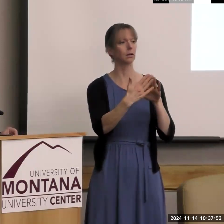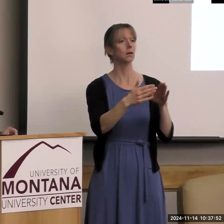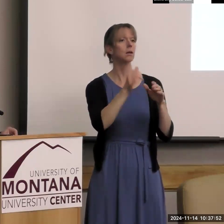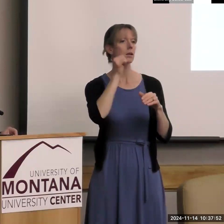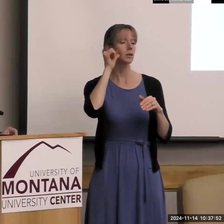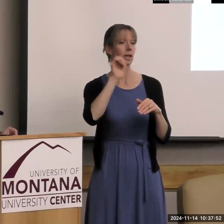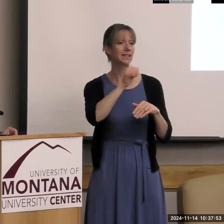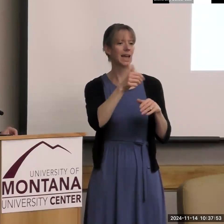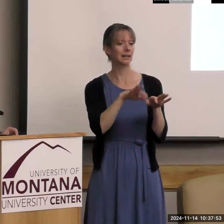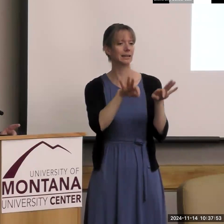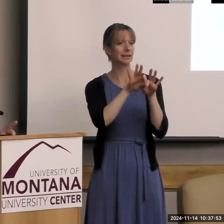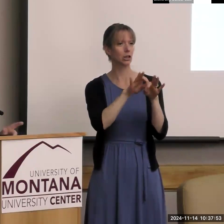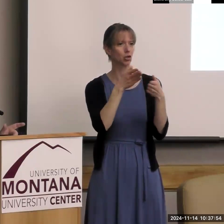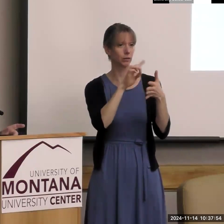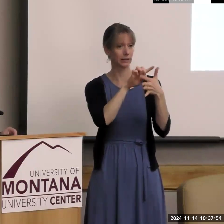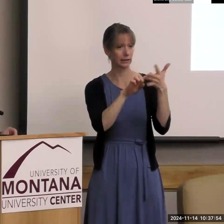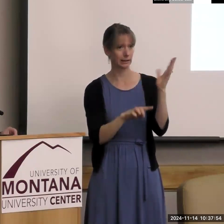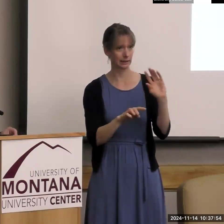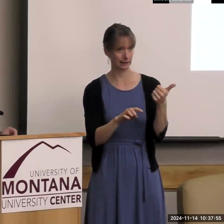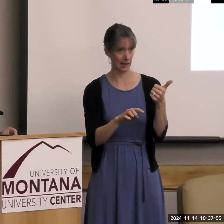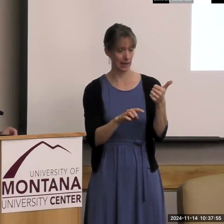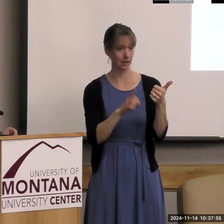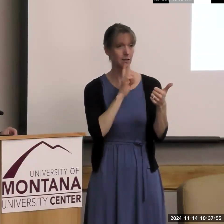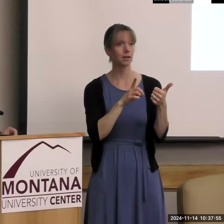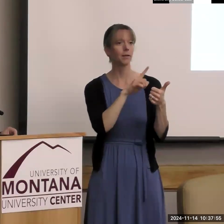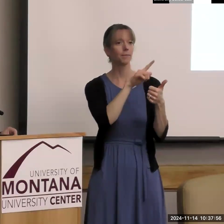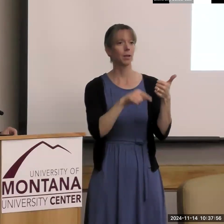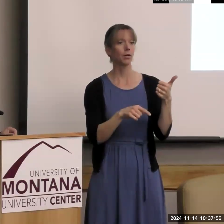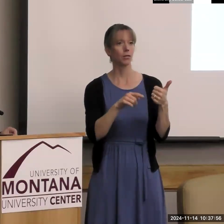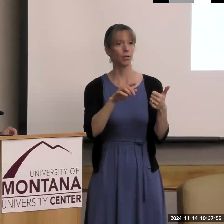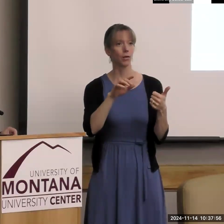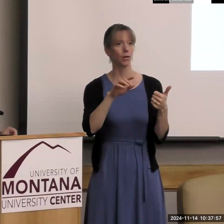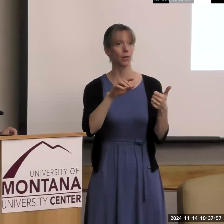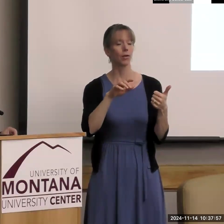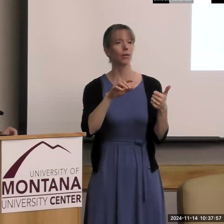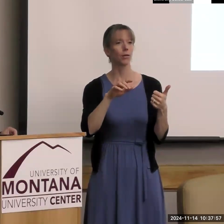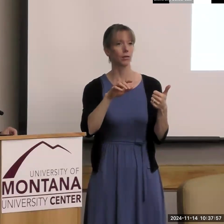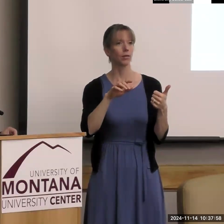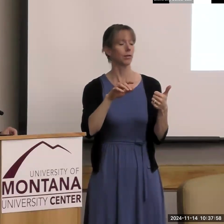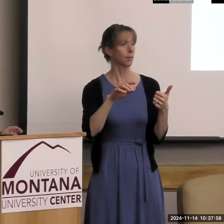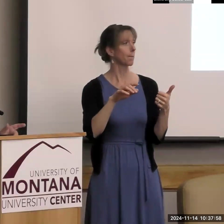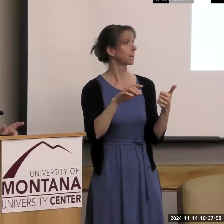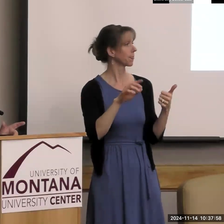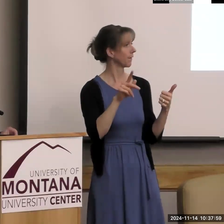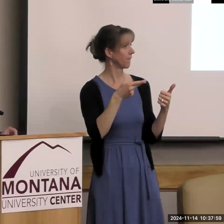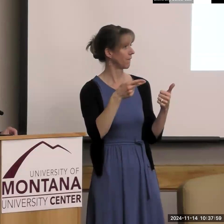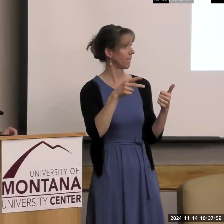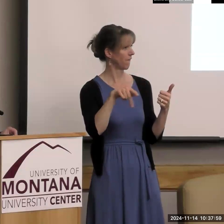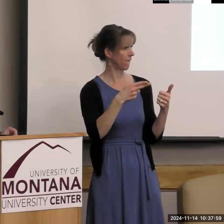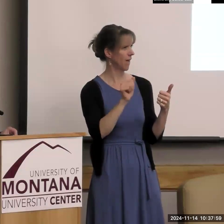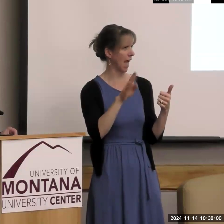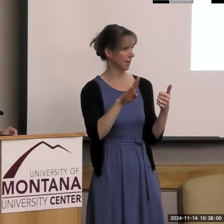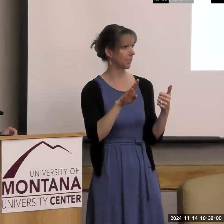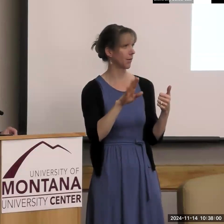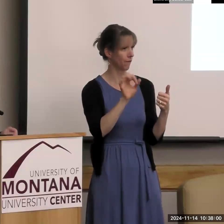essential services. The practice standards within FAB are tied to that, and which include the